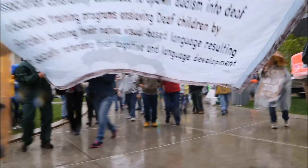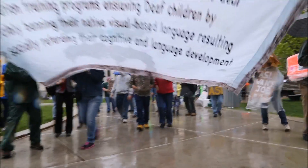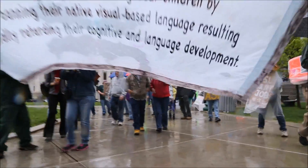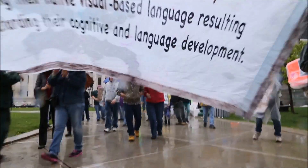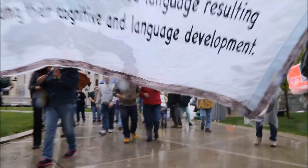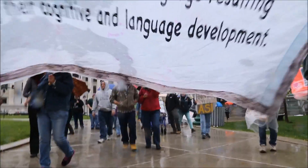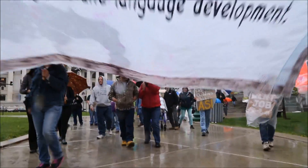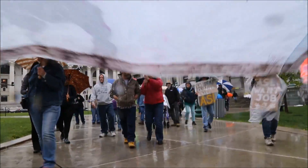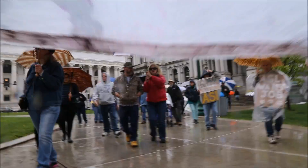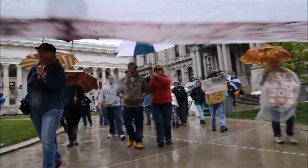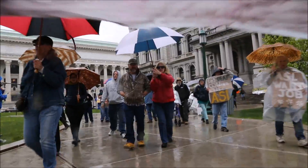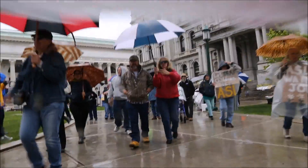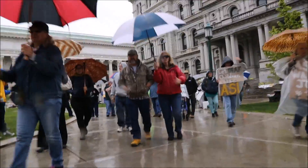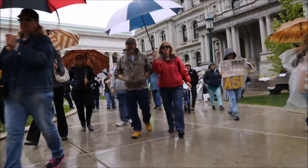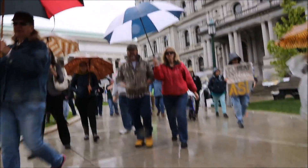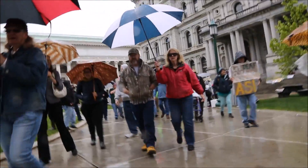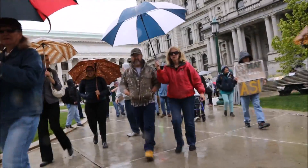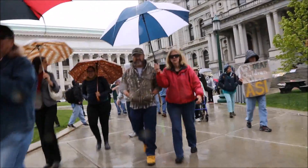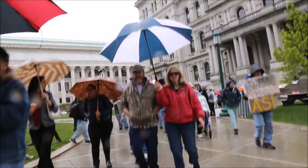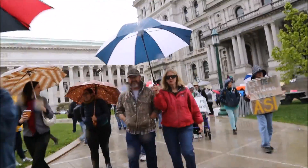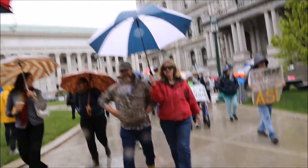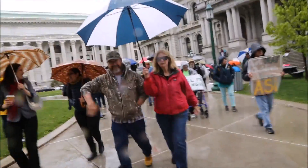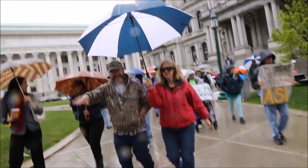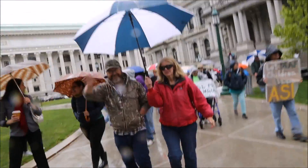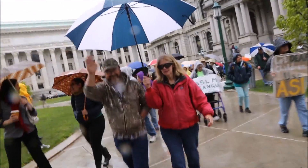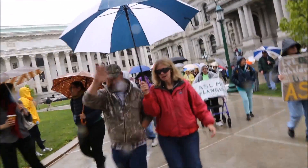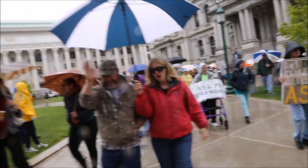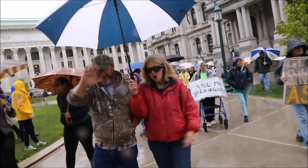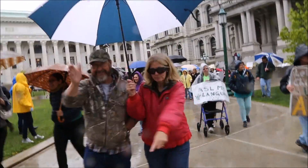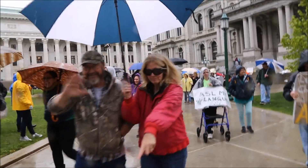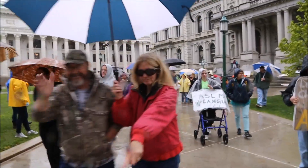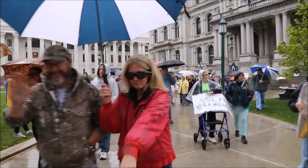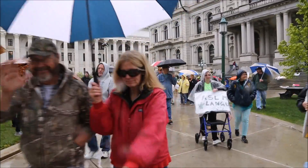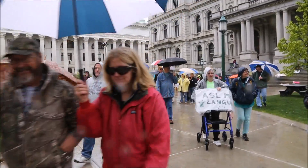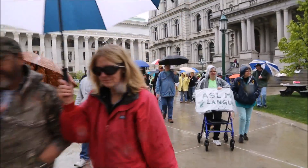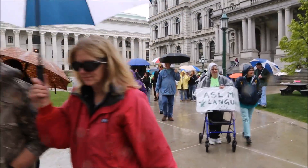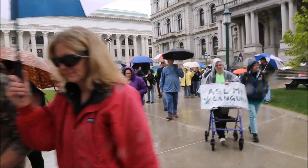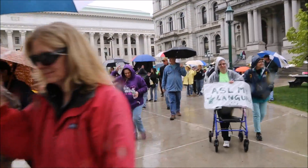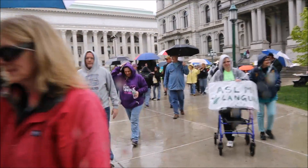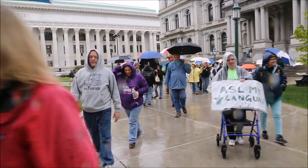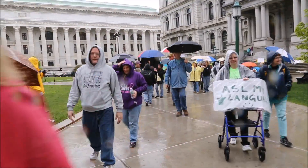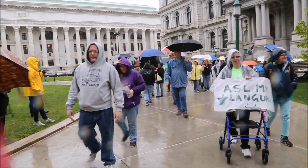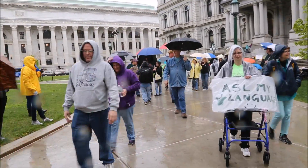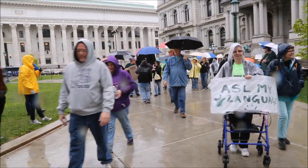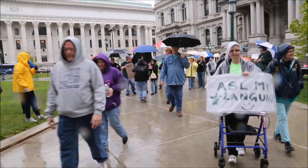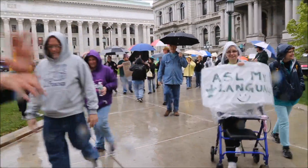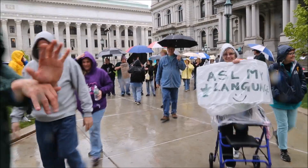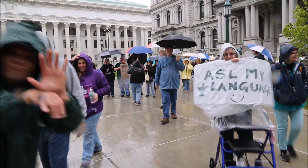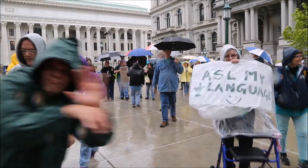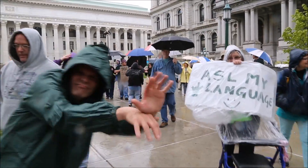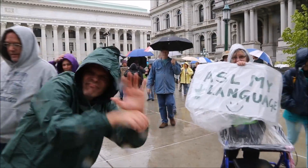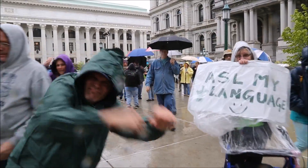already had interviews with certain news reporters. There's another article that's going to be published.